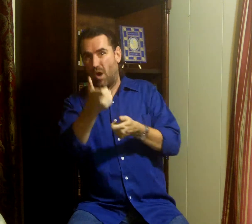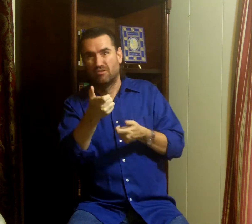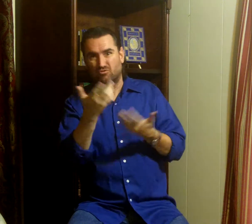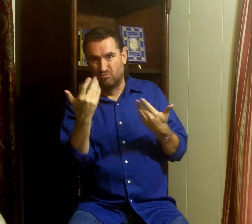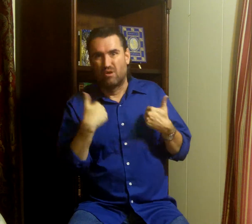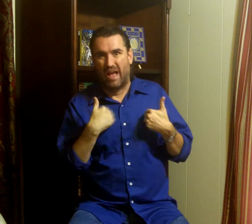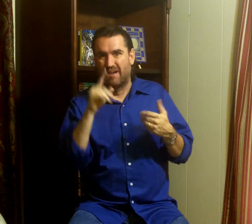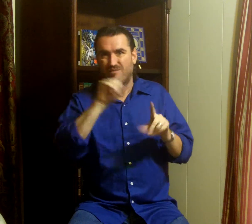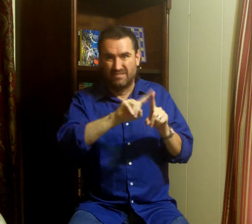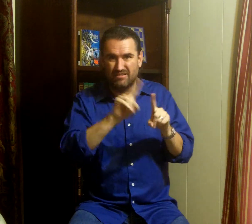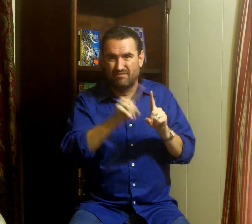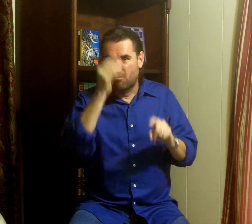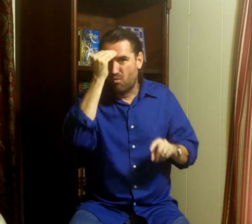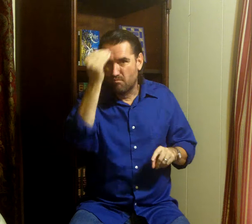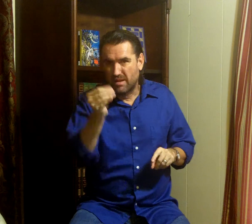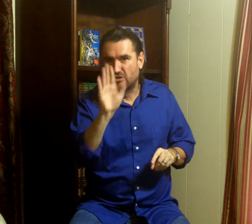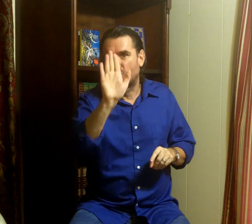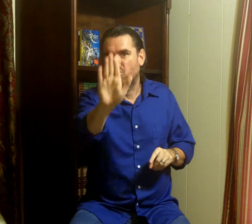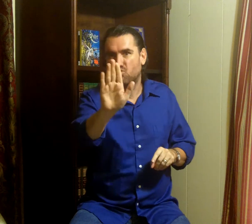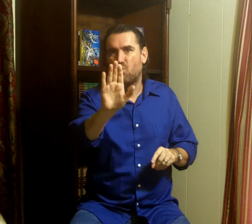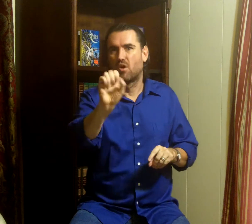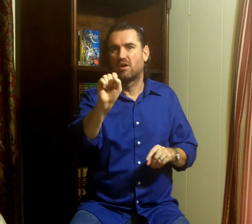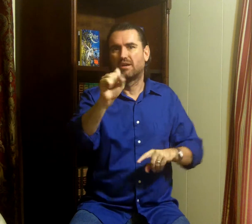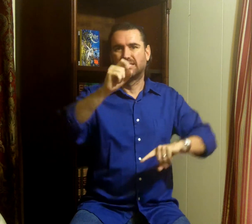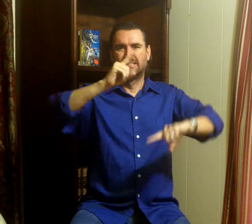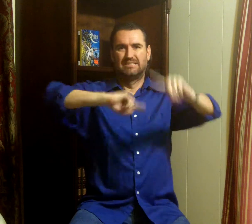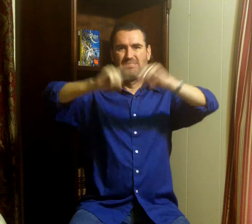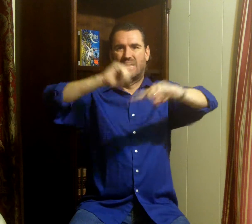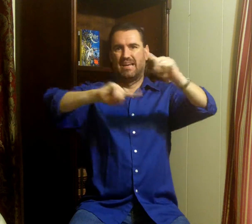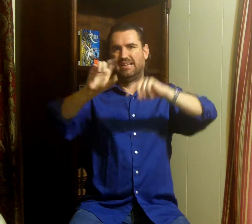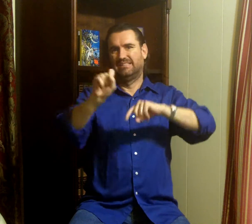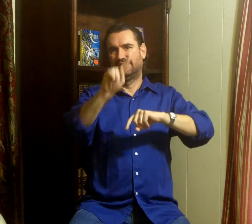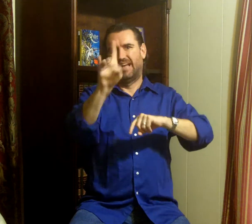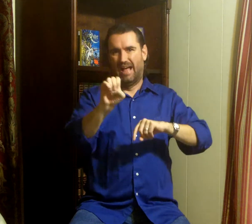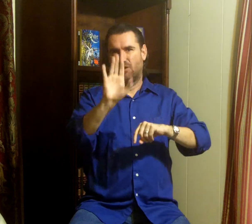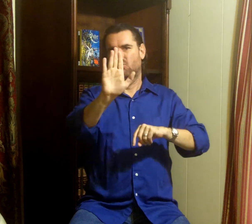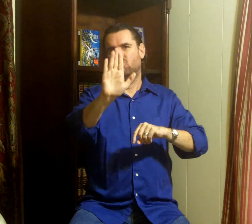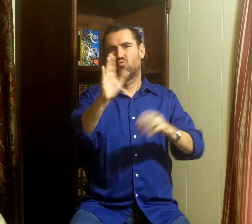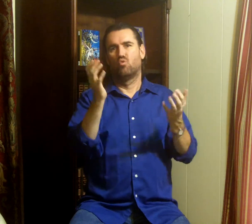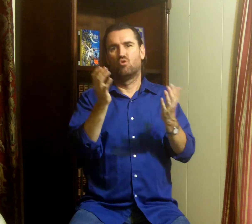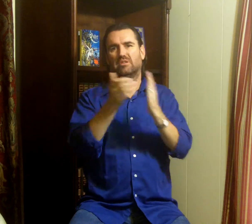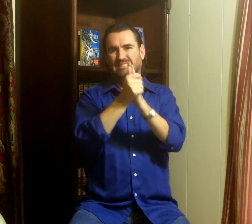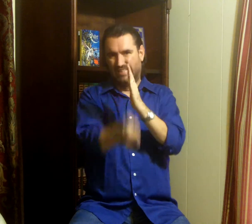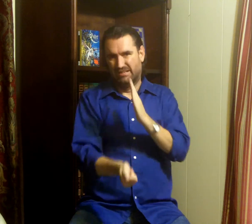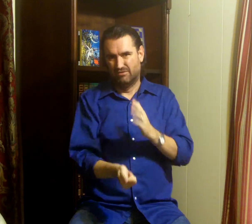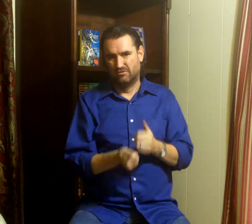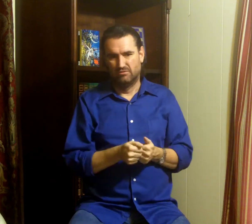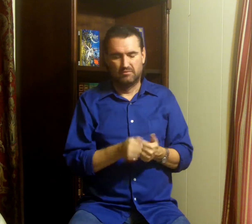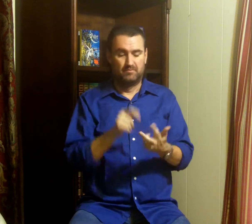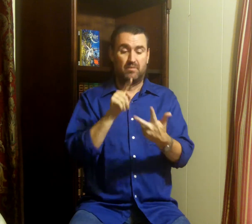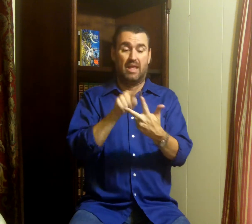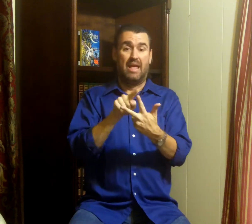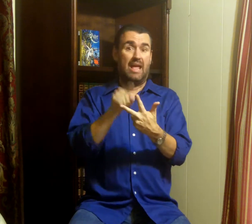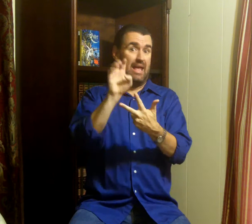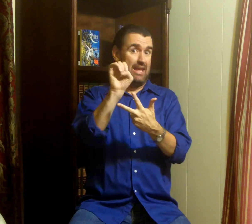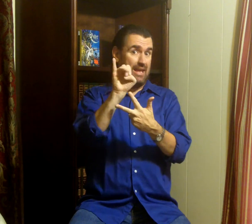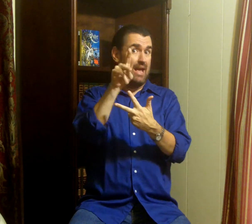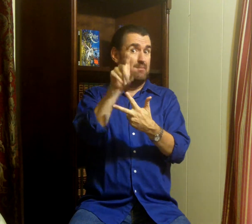Now, EIPA also has detailed feedback. In fact, it's a packet. And EIPA actually goes even a